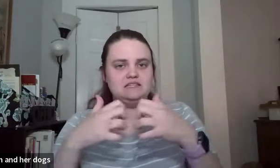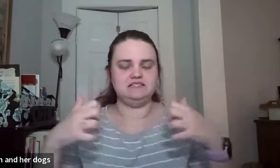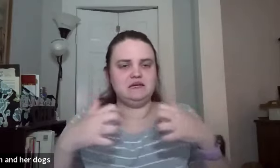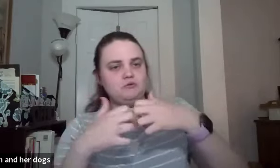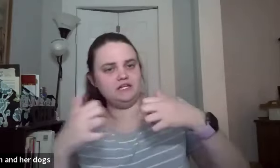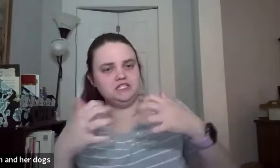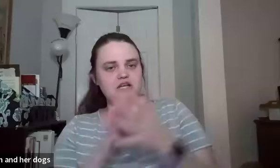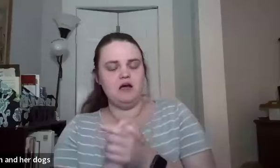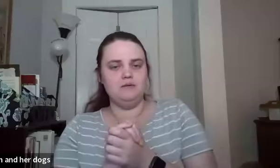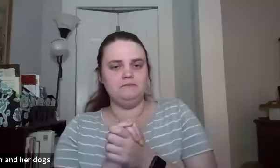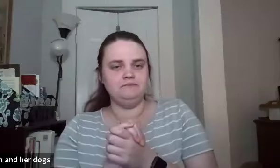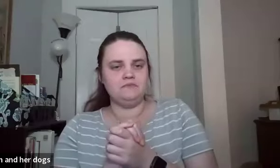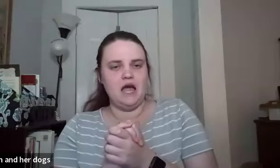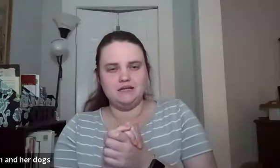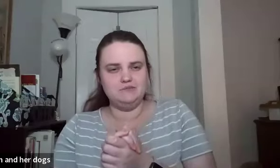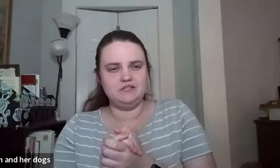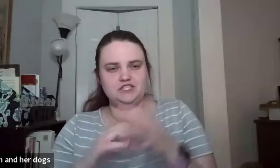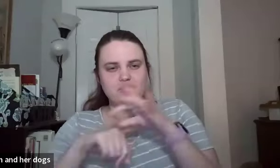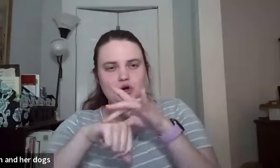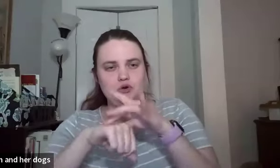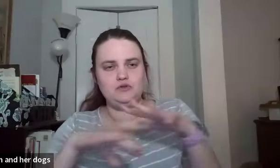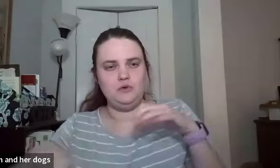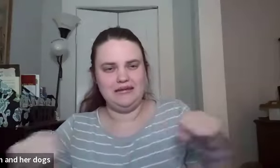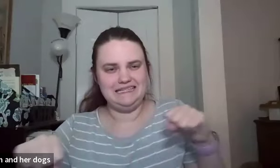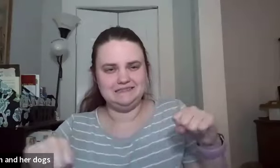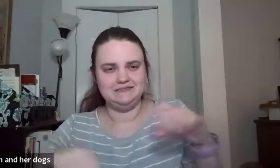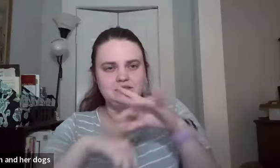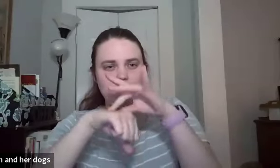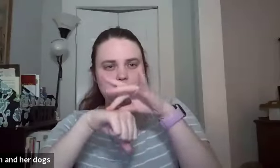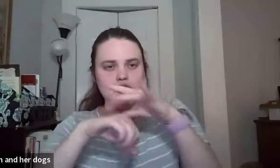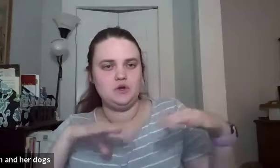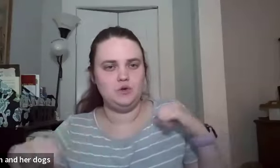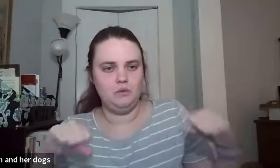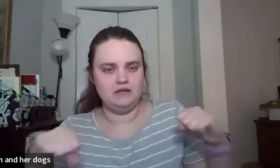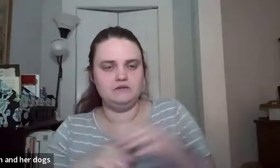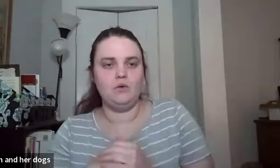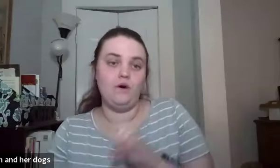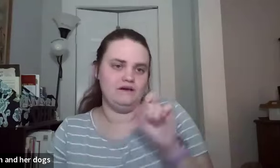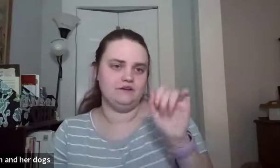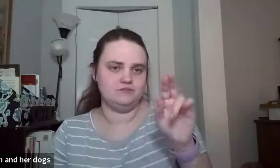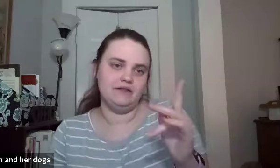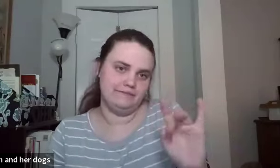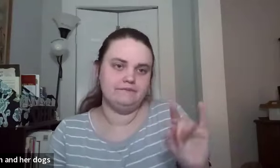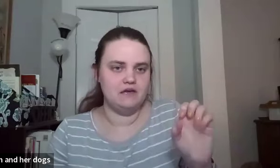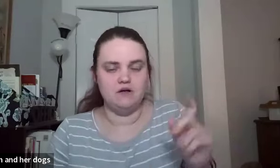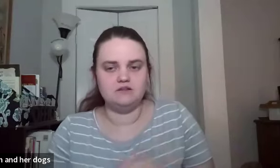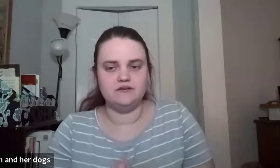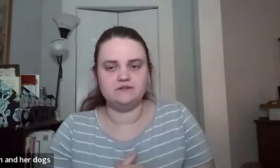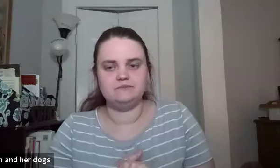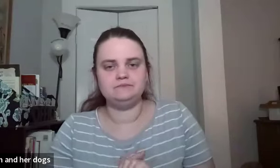it's like separation. I typically just do earthquake, earthquake, or I fingerspell it if all else fails.